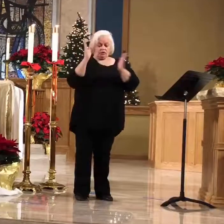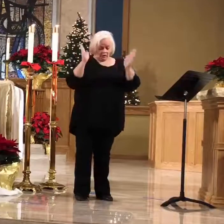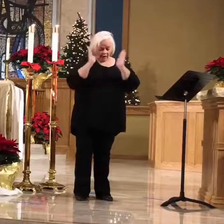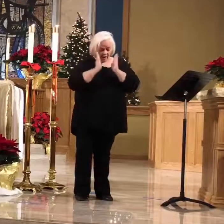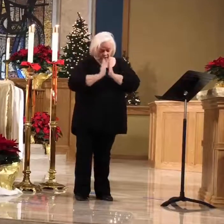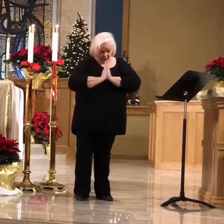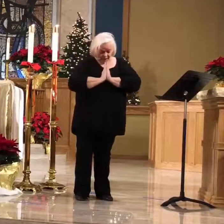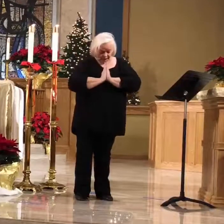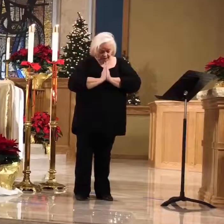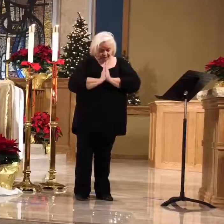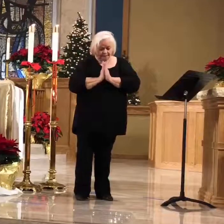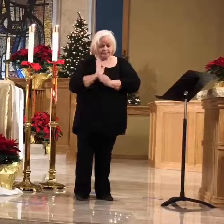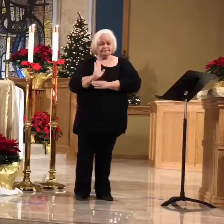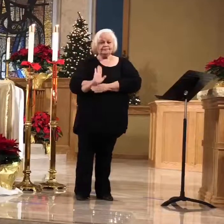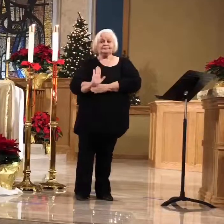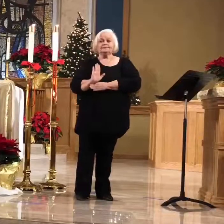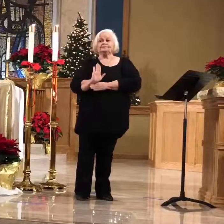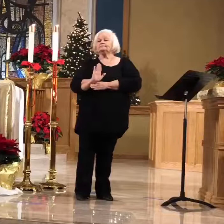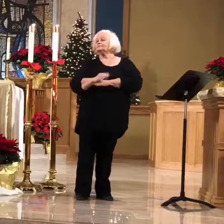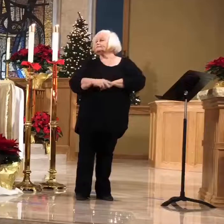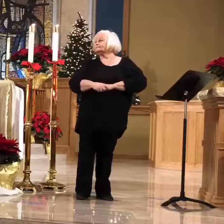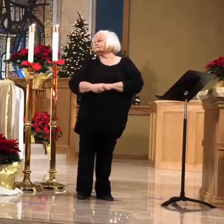Father. Amen.